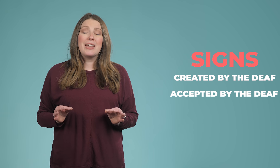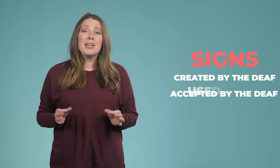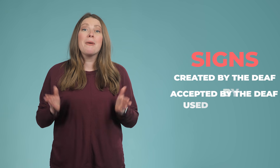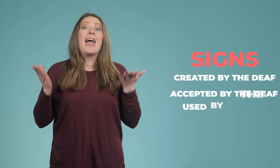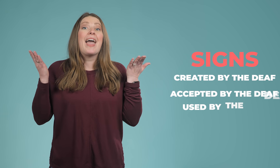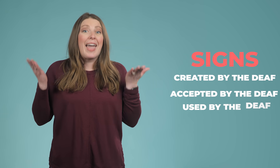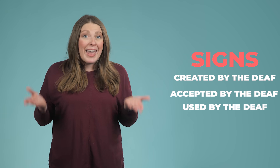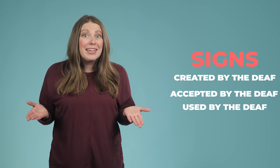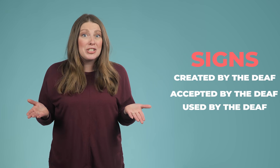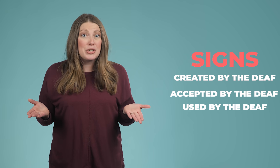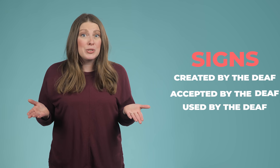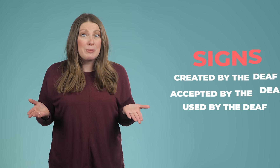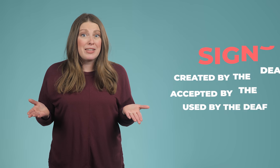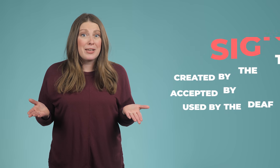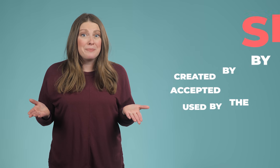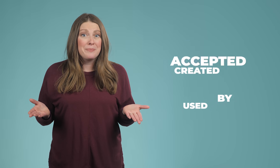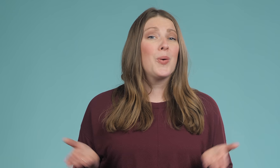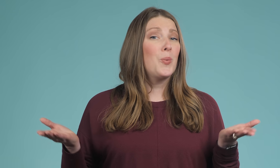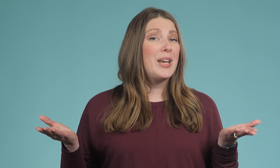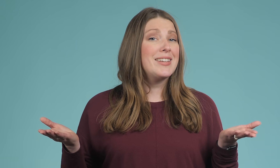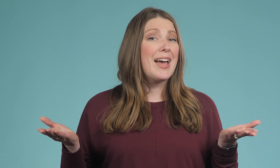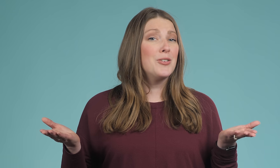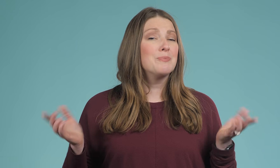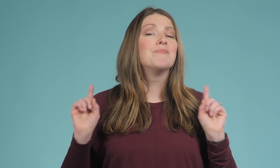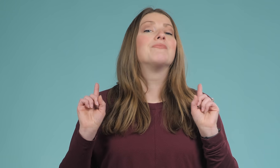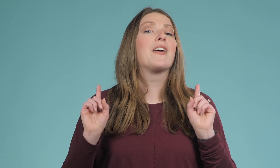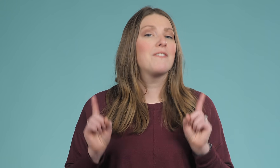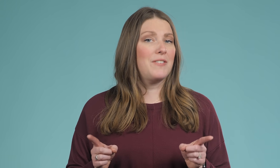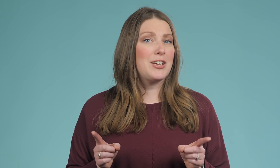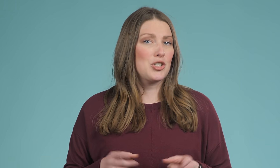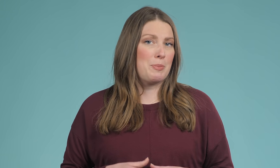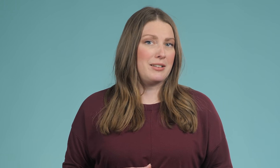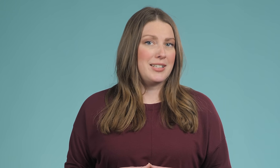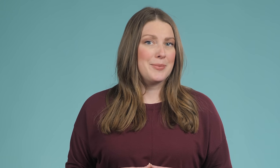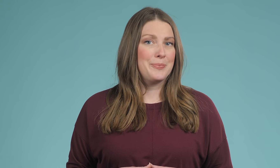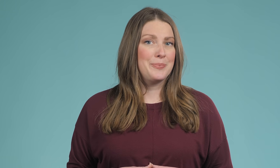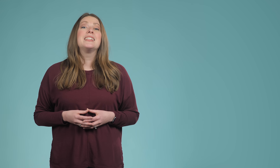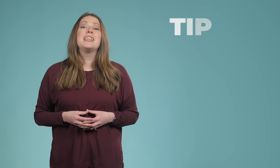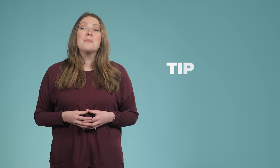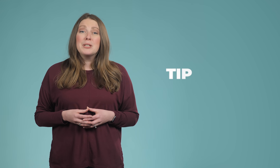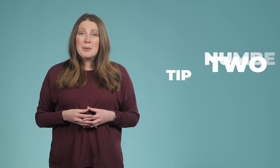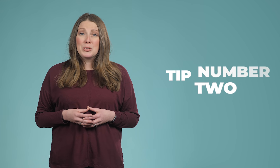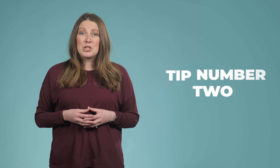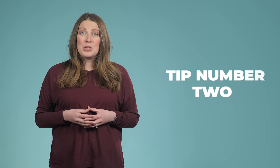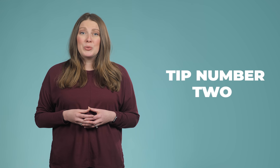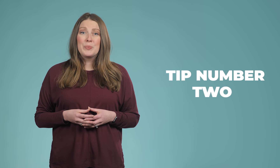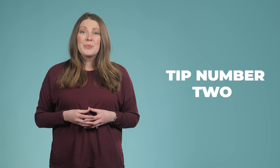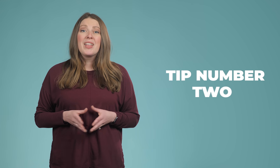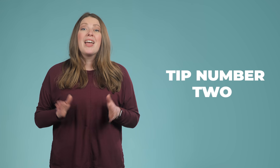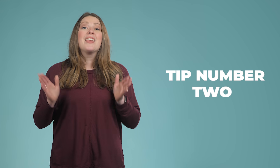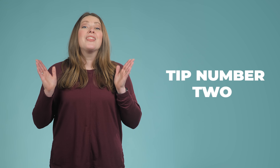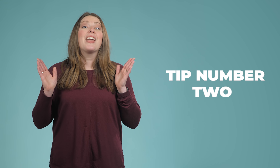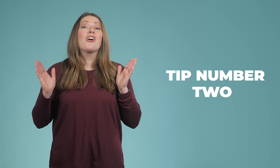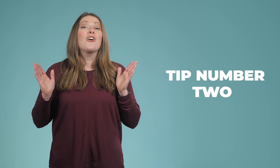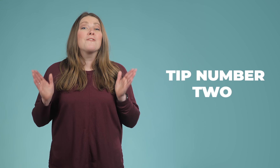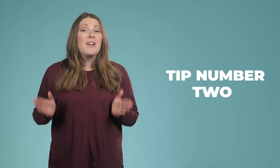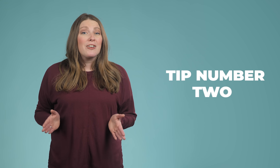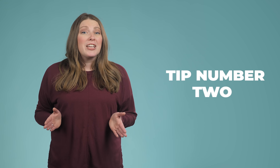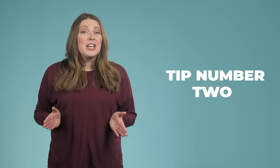them, and used by them. When in doubt, fingerspell it. Tip number 2. There are